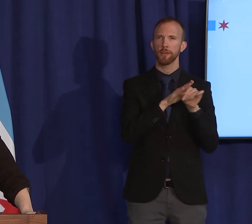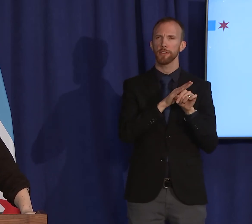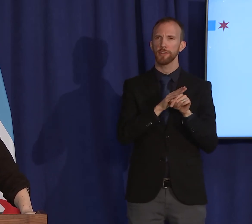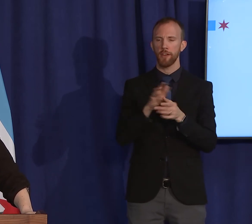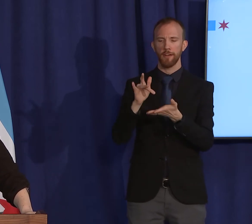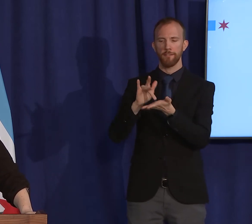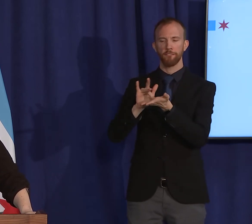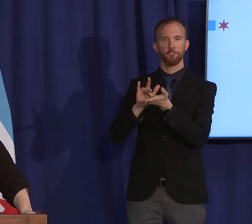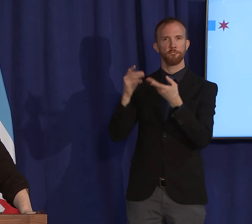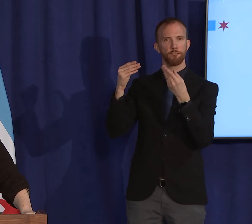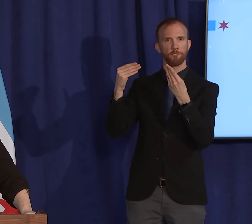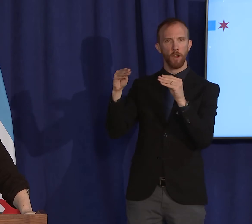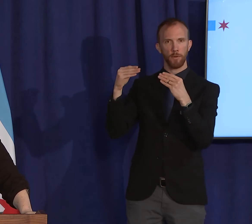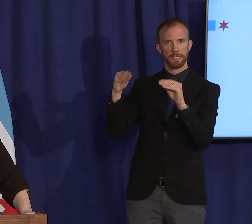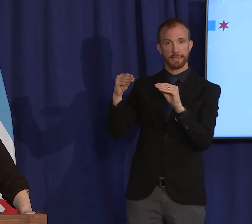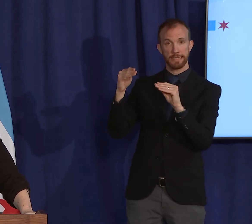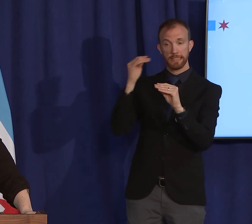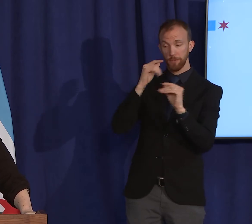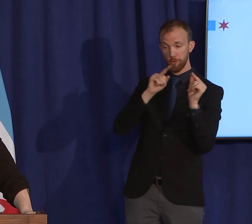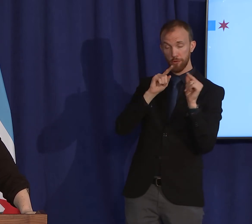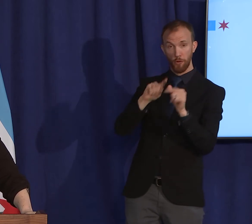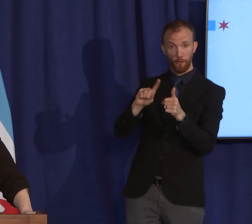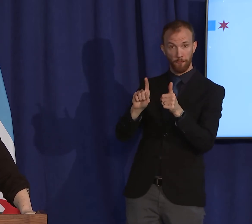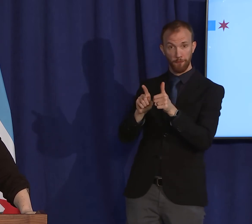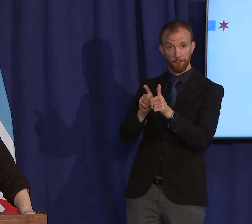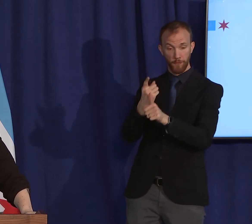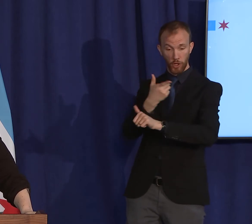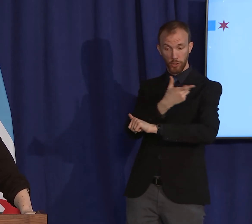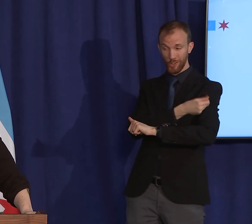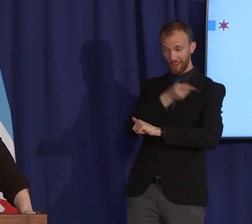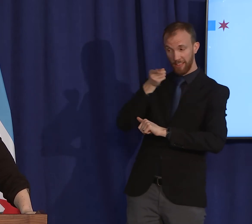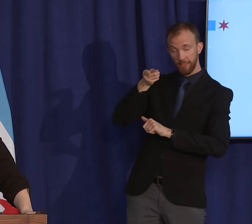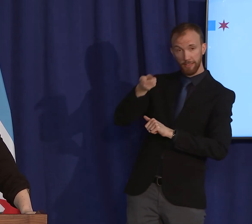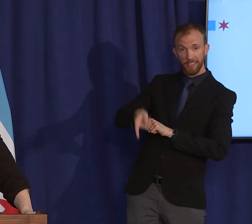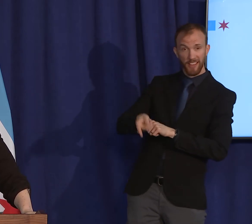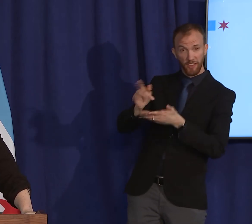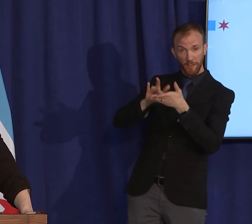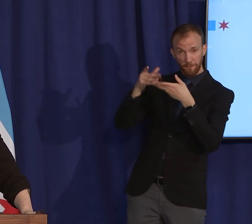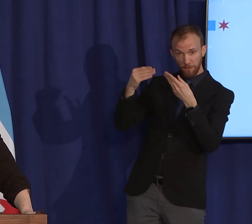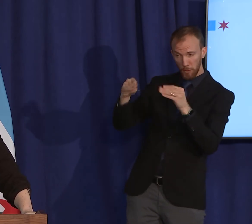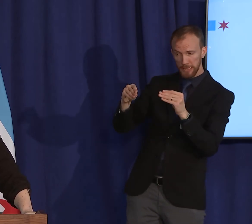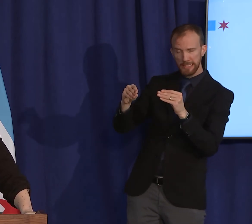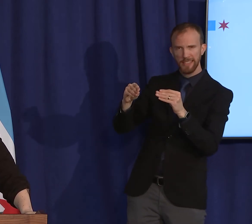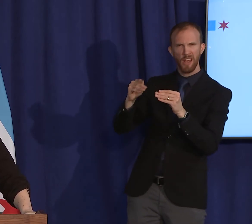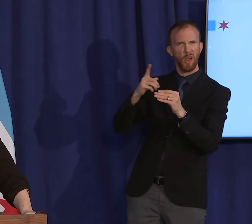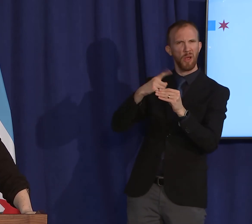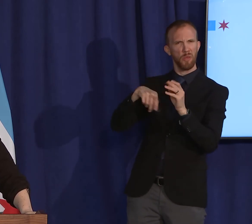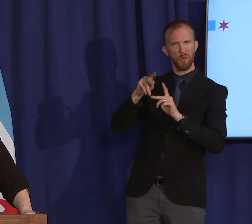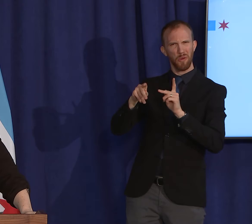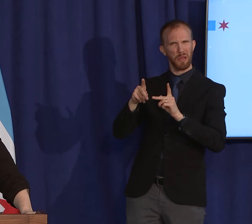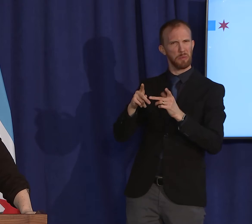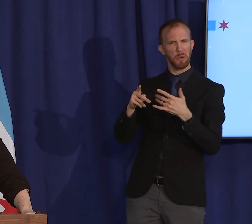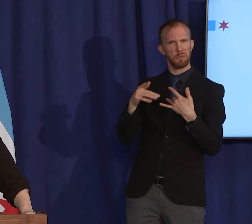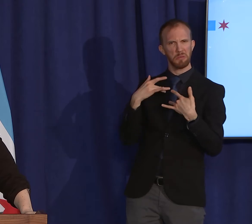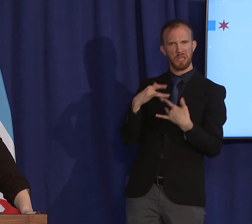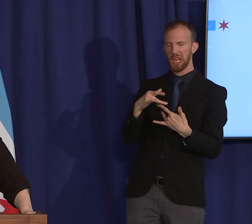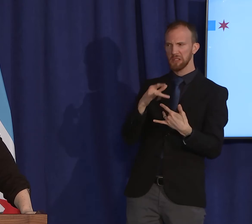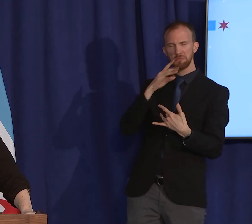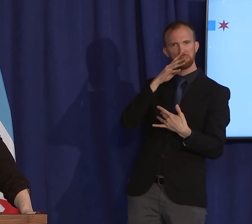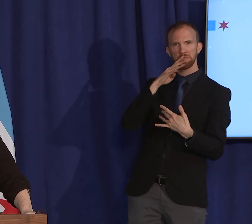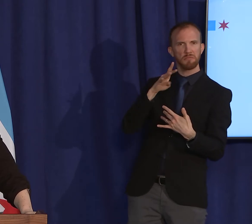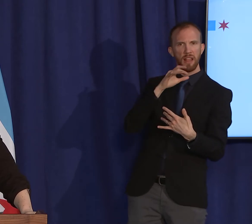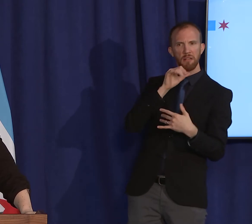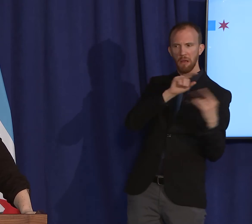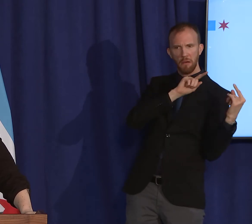people least likely to come back for that second dose. And so we are working with our pharmacies to make sure that they are making